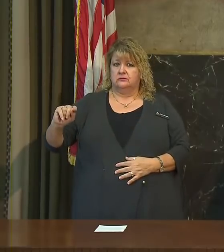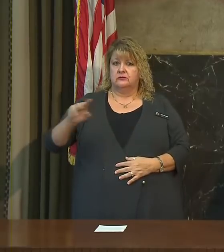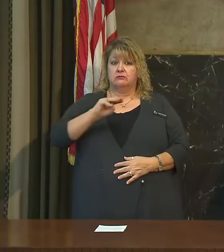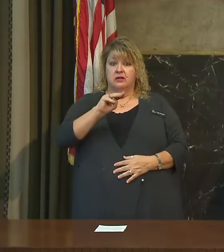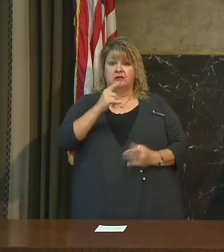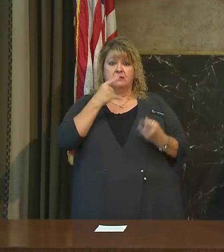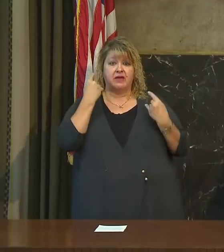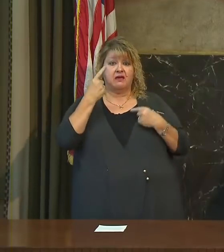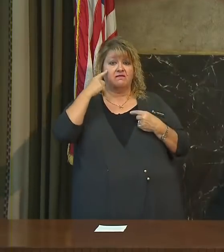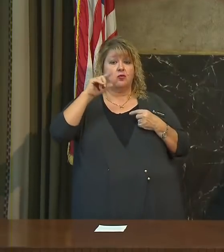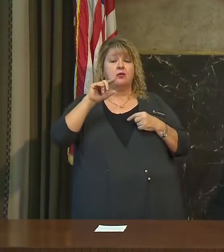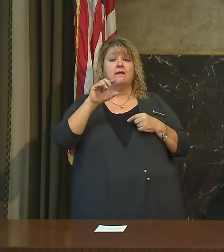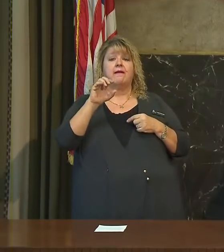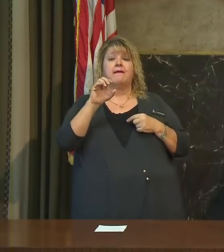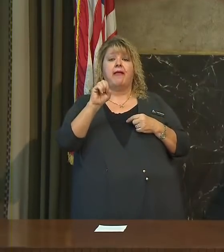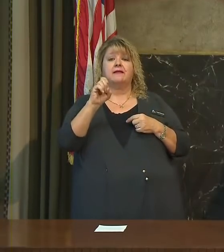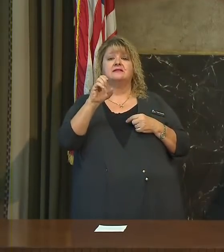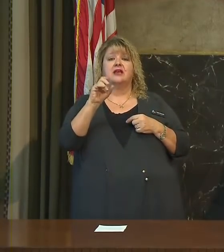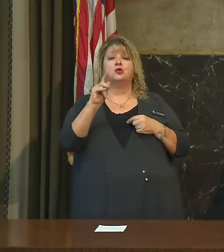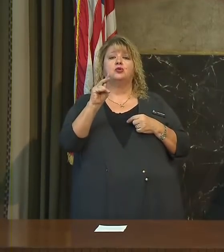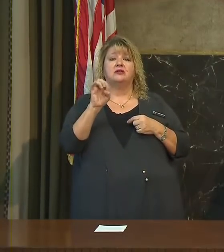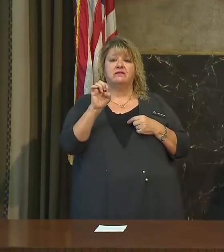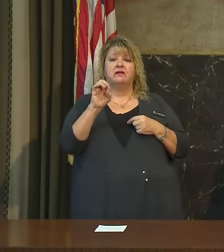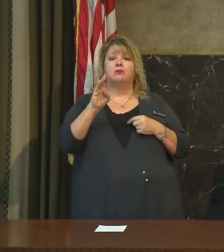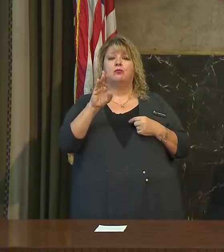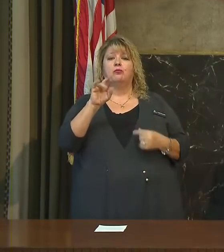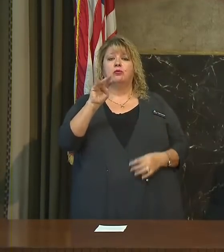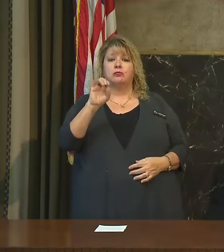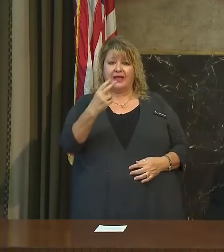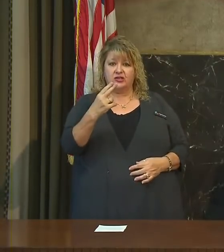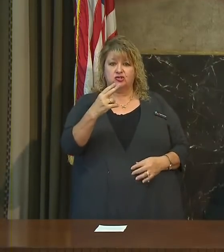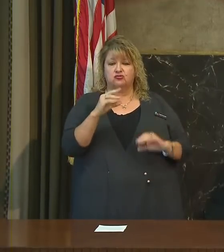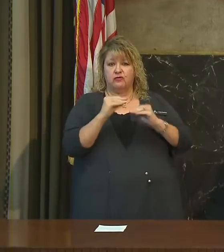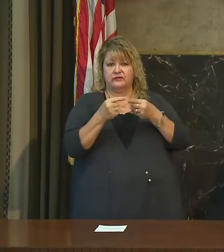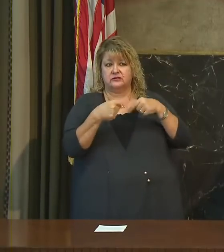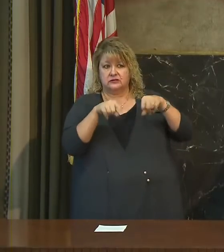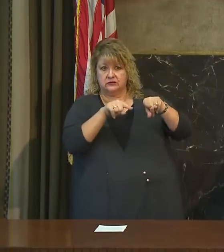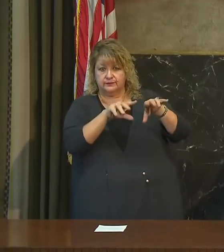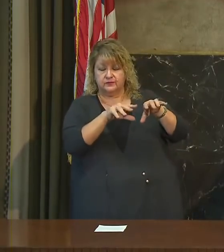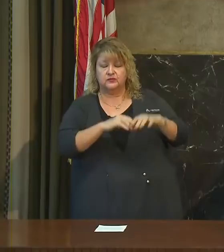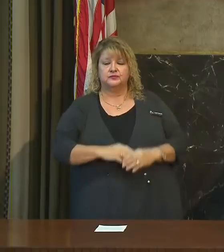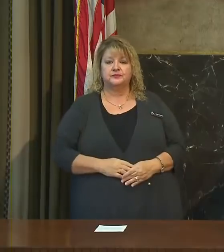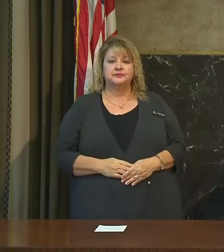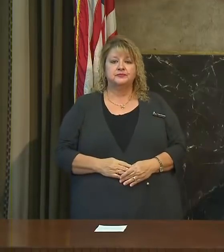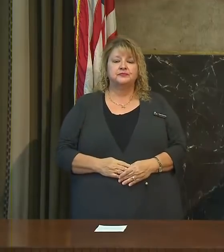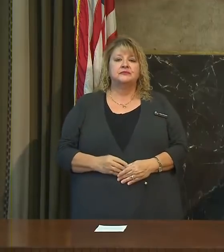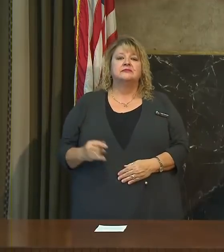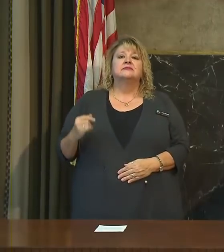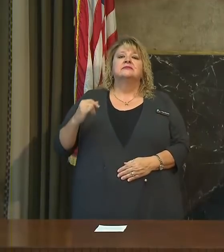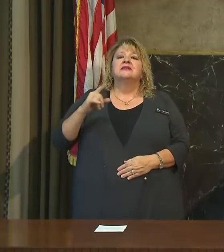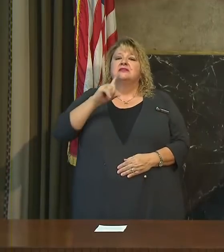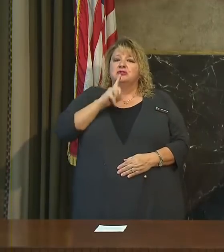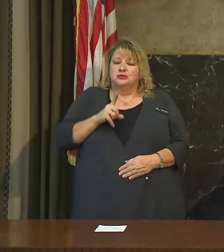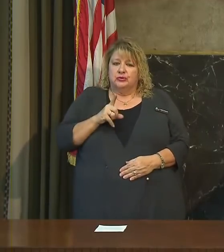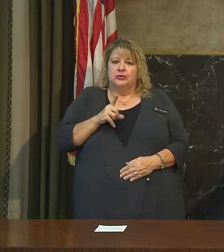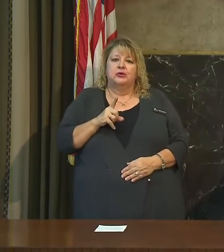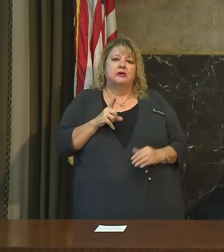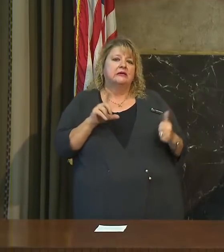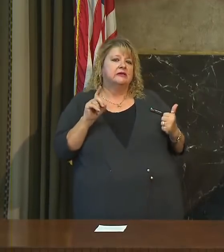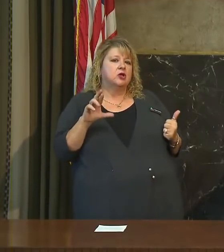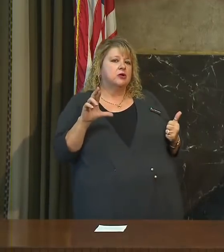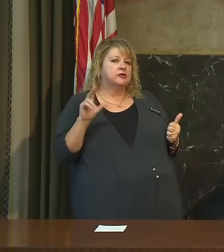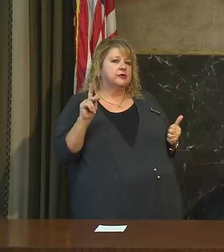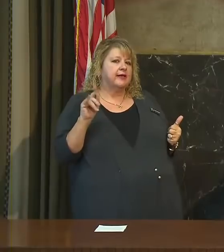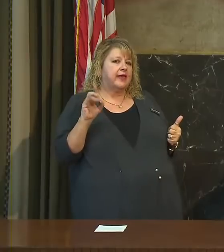Now, it is true, and I think Dr. Canner will get into the specifics of this, that the new recommendations